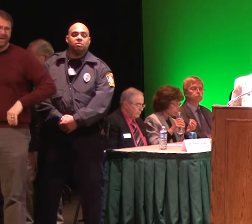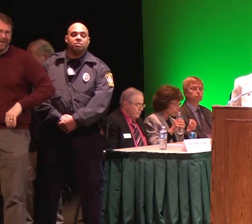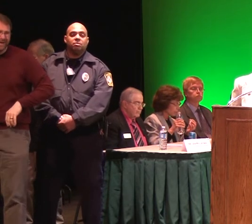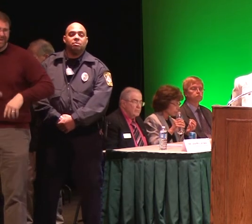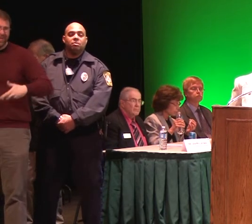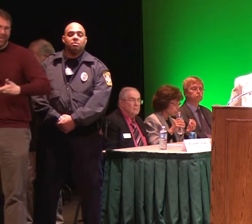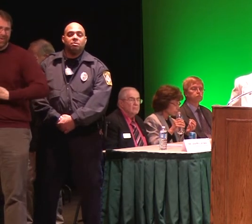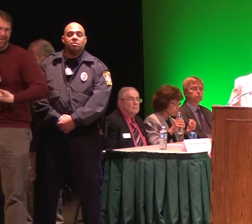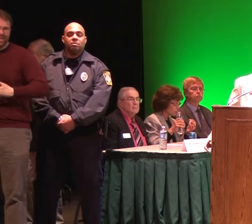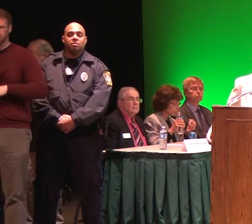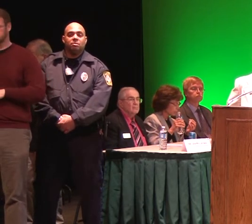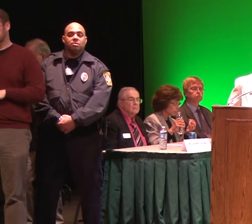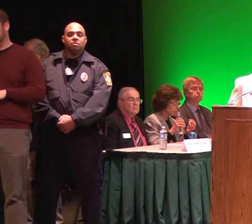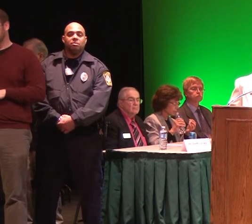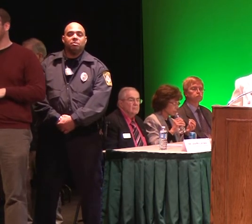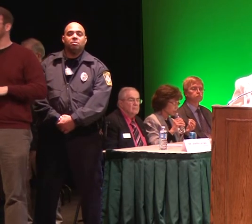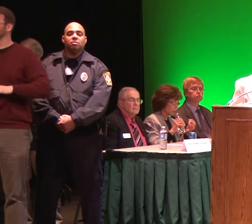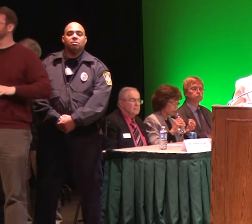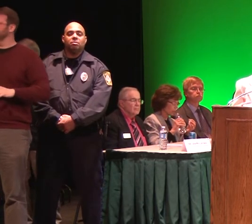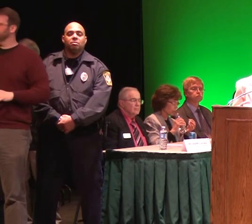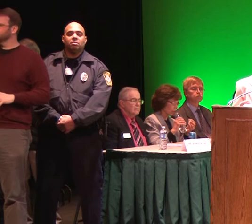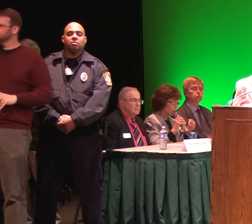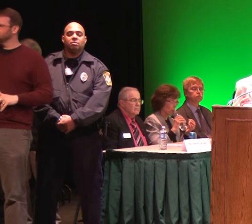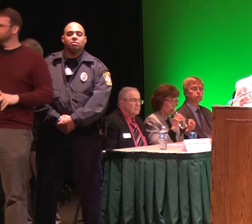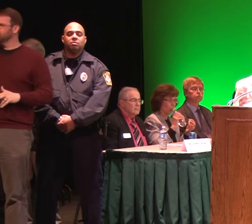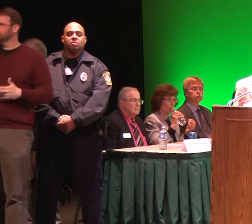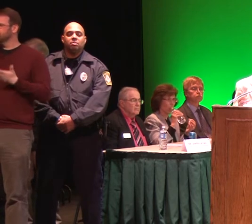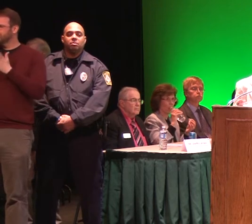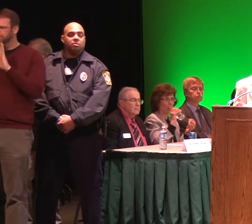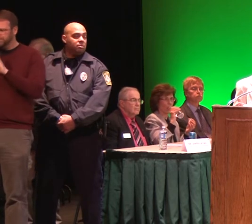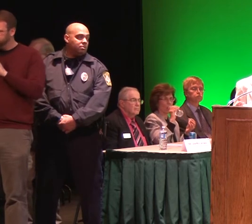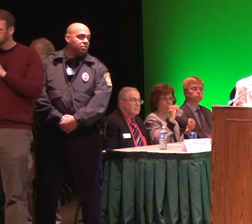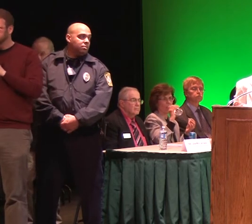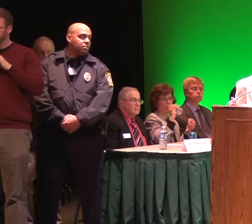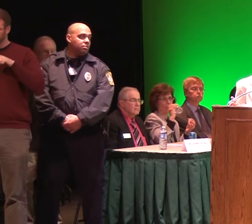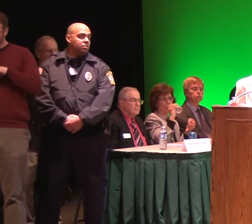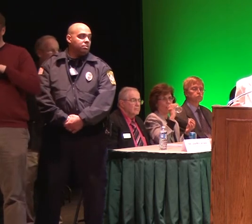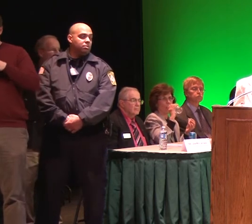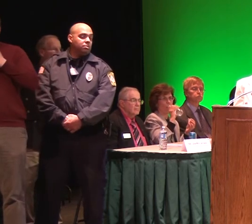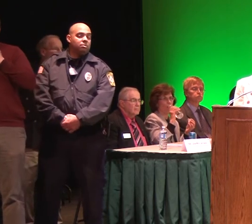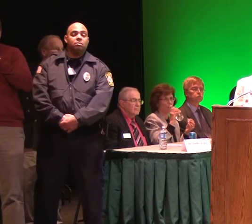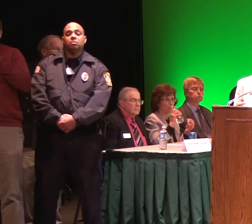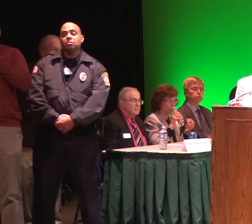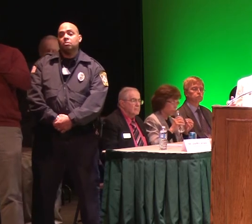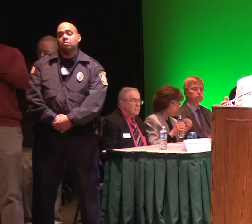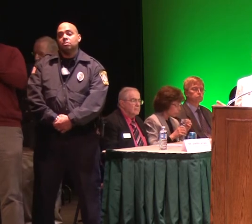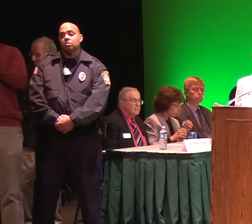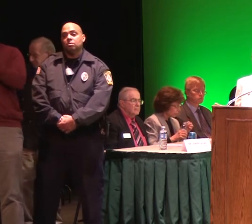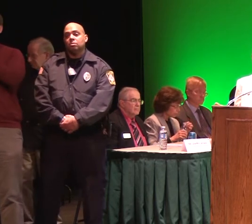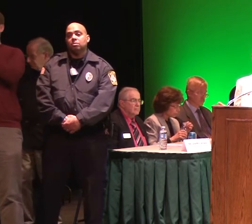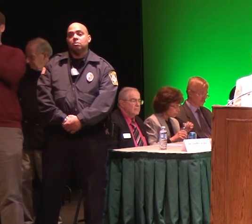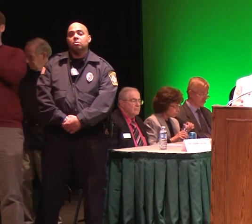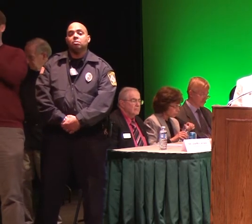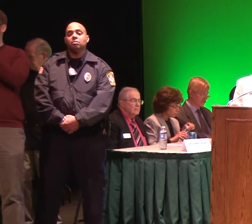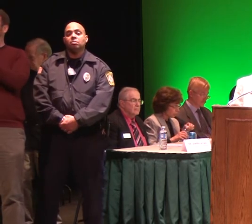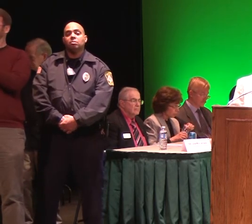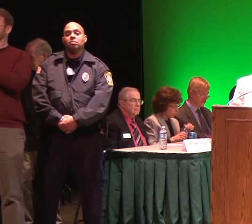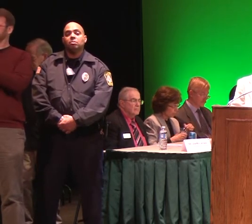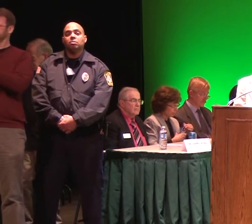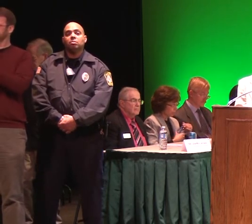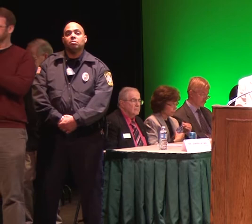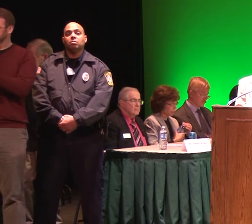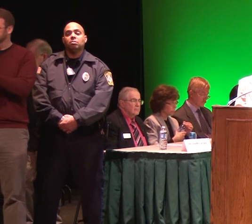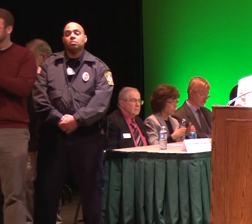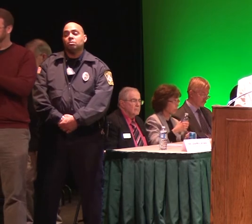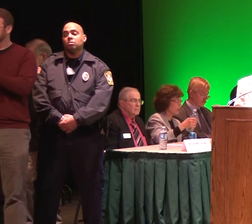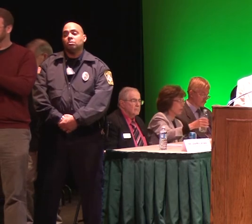slapper. It's something that should arise from the body of the project itself. It can be subtle, and